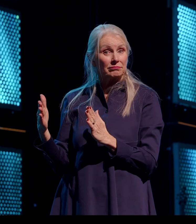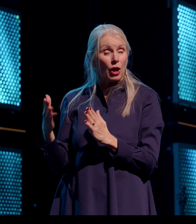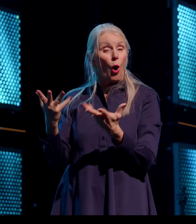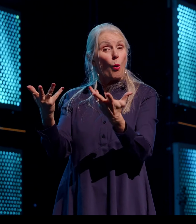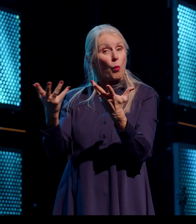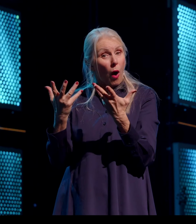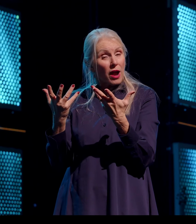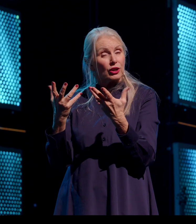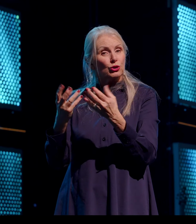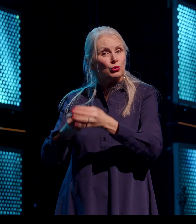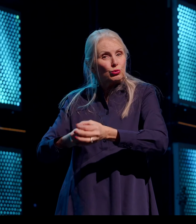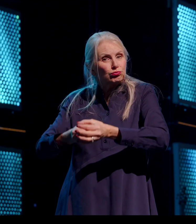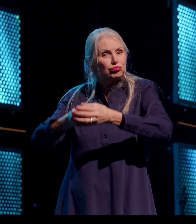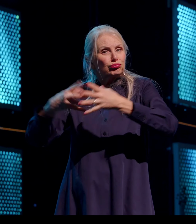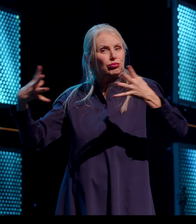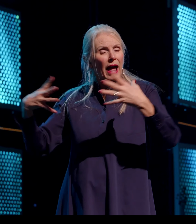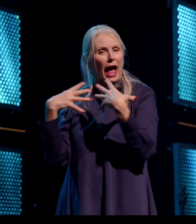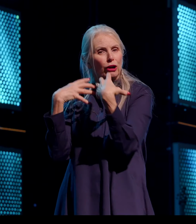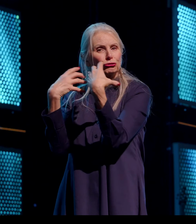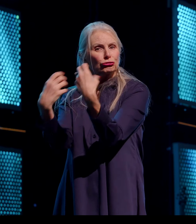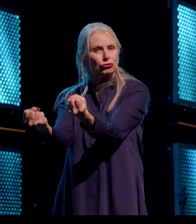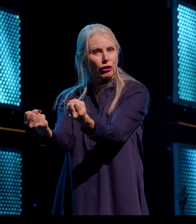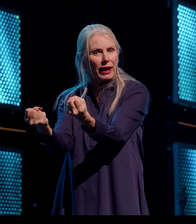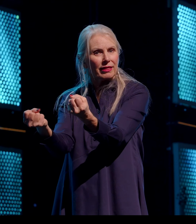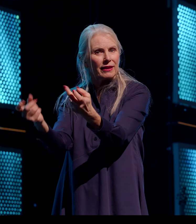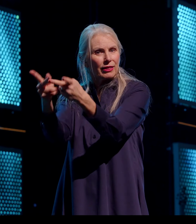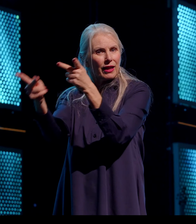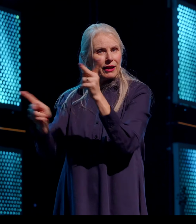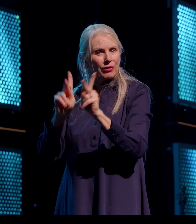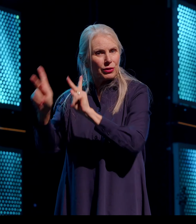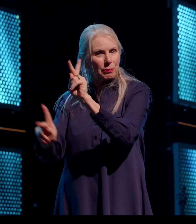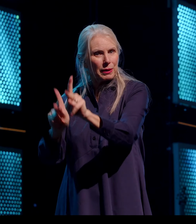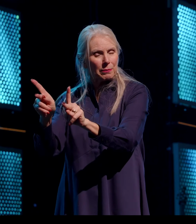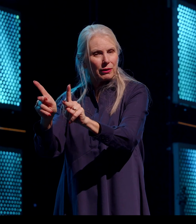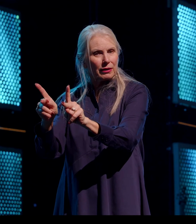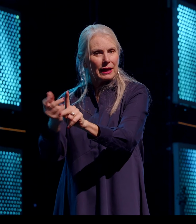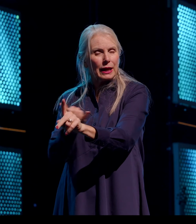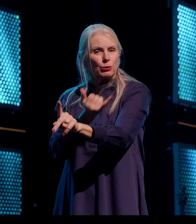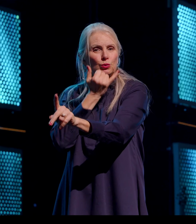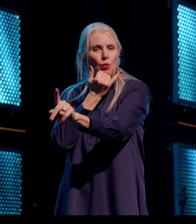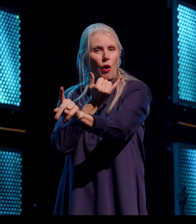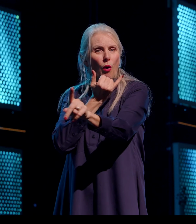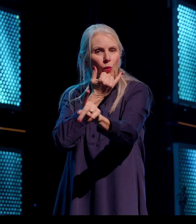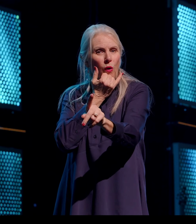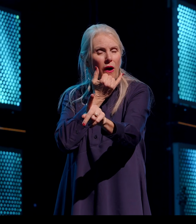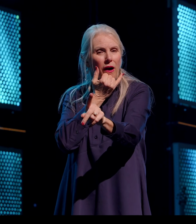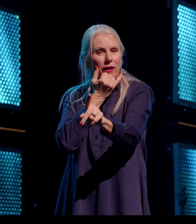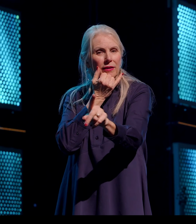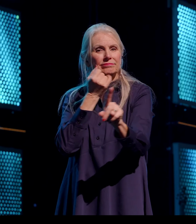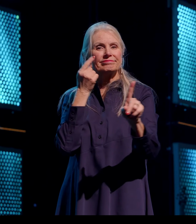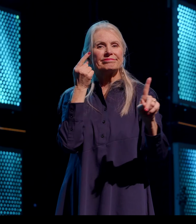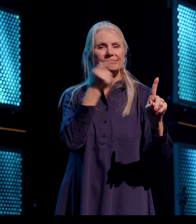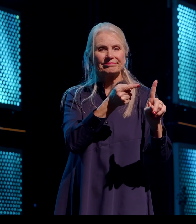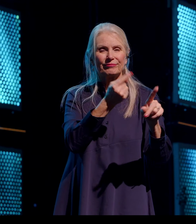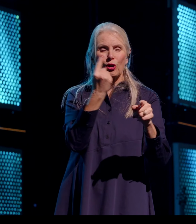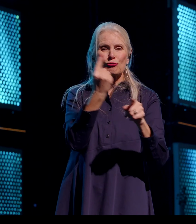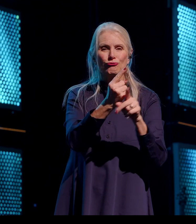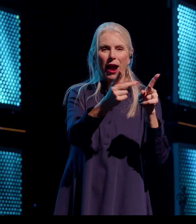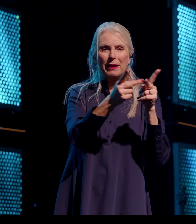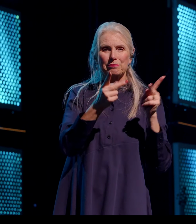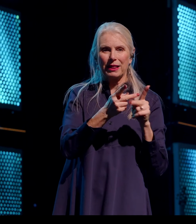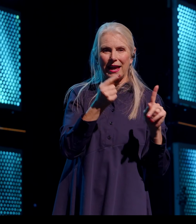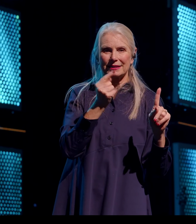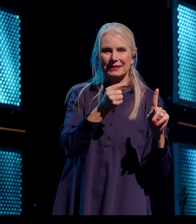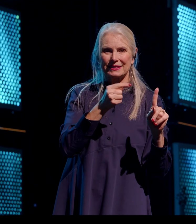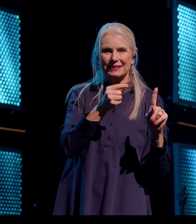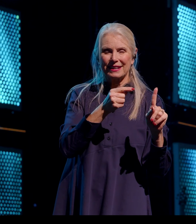to plant churches. He was just going to the wrong places. And the Spirit intervened with his plans and brought him to the right place of where